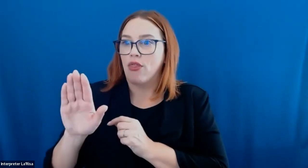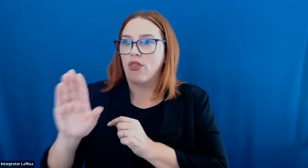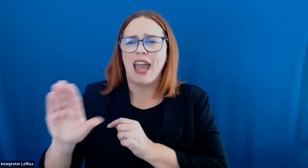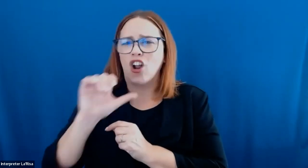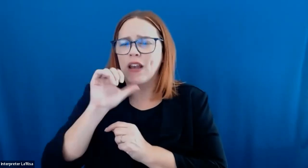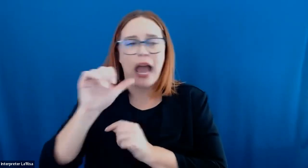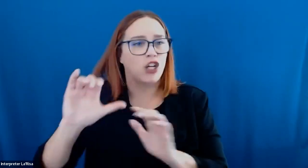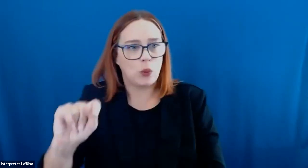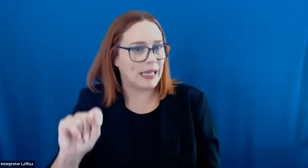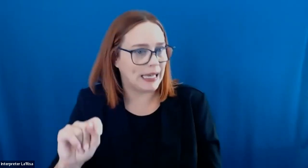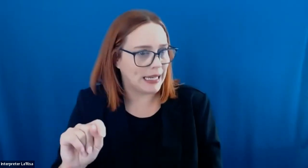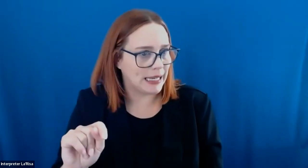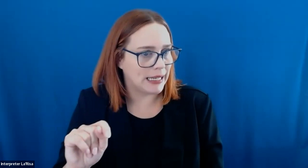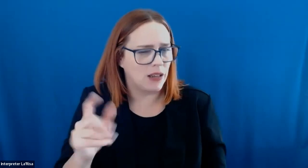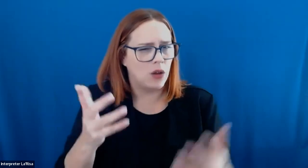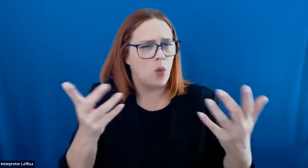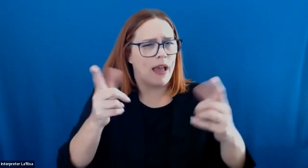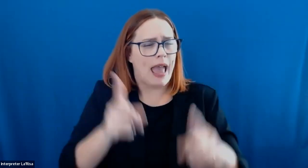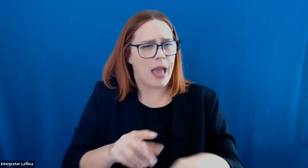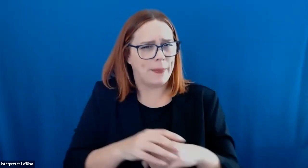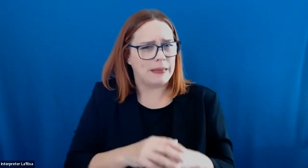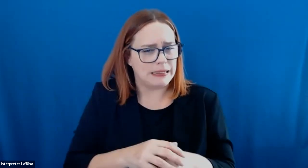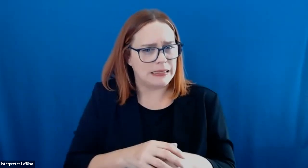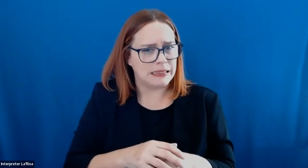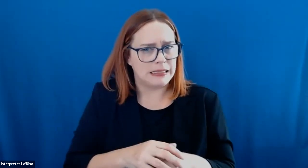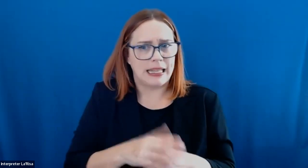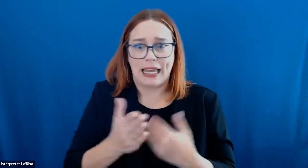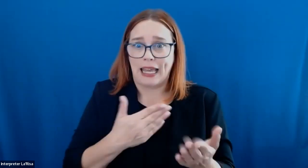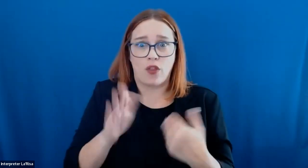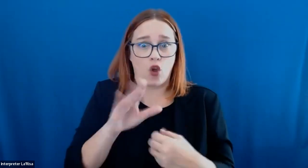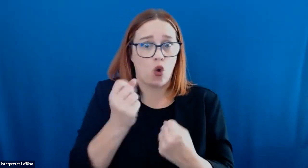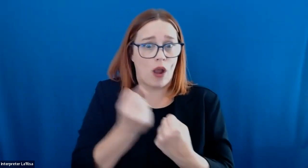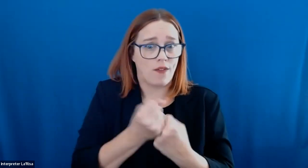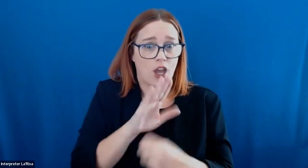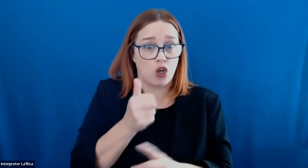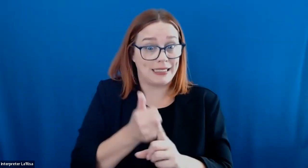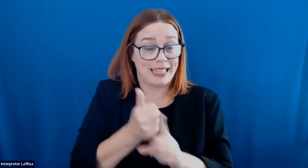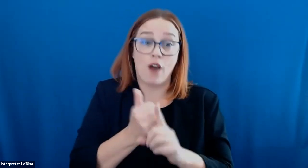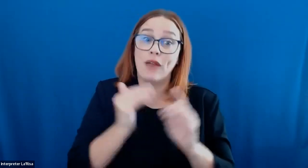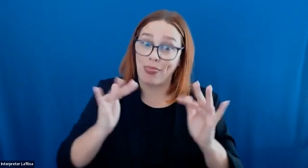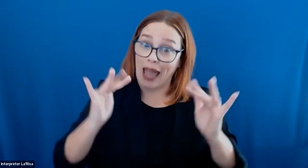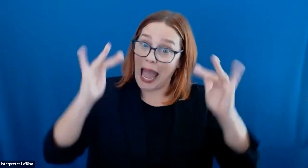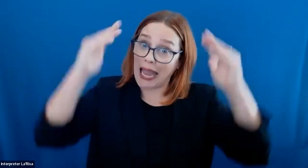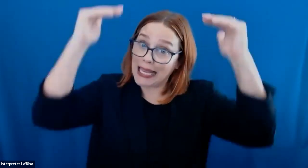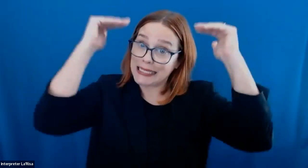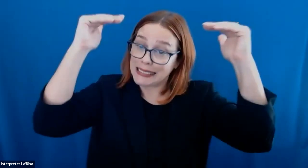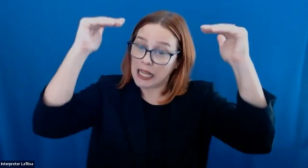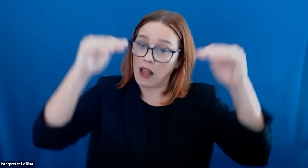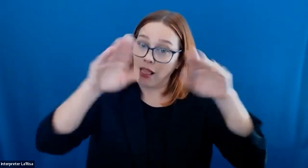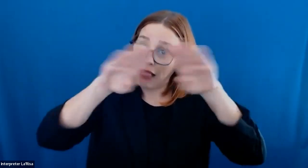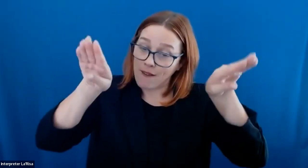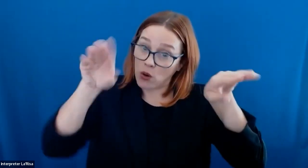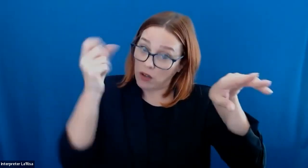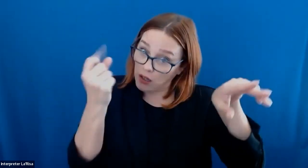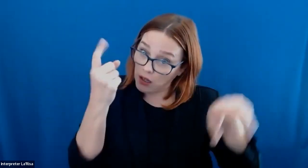it done. And even though you're advocating for yourself at the highest level, I might add, you're still